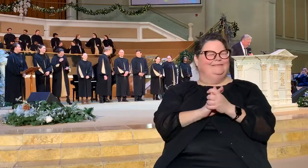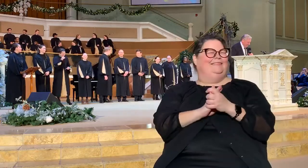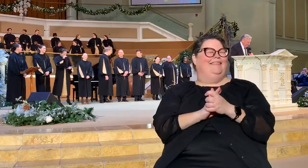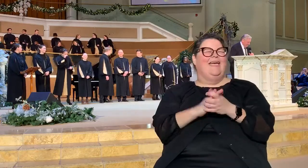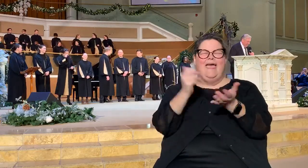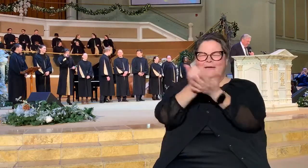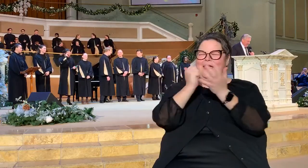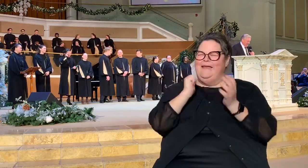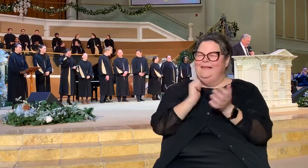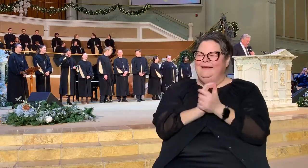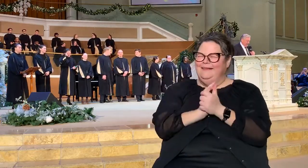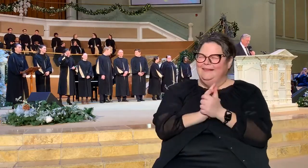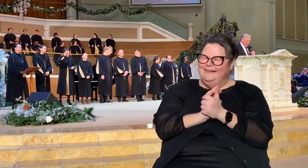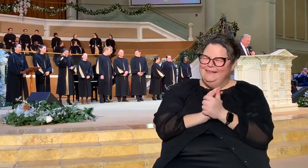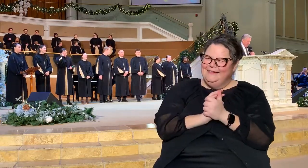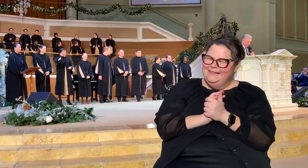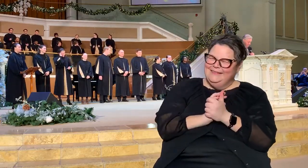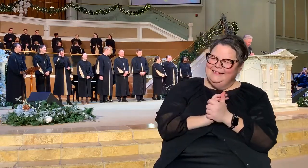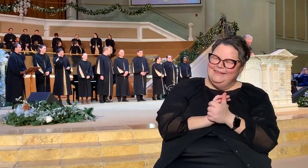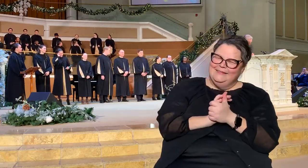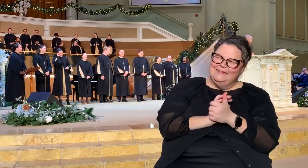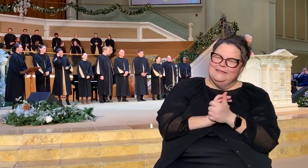Amen.